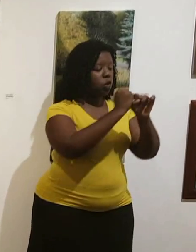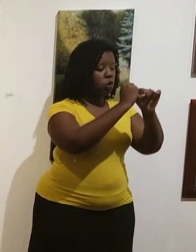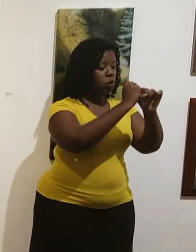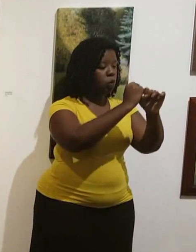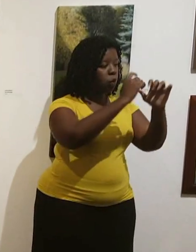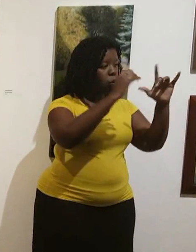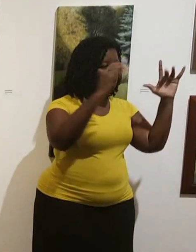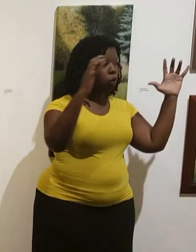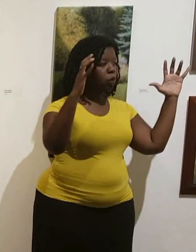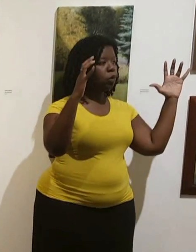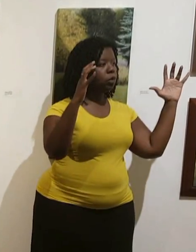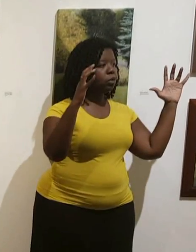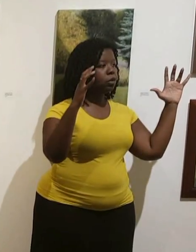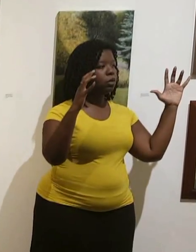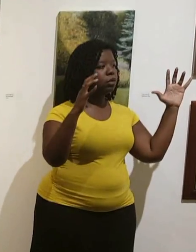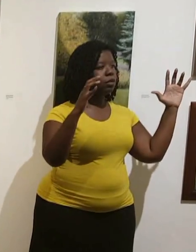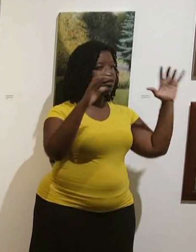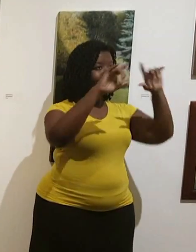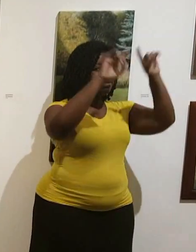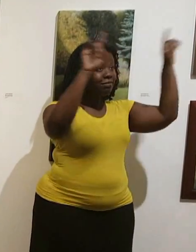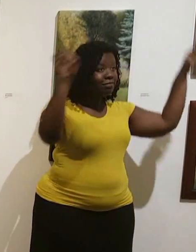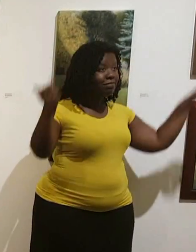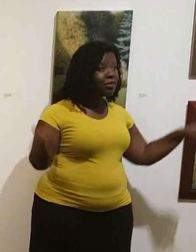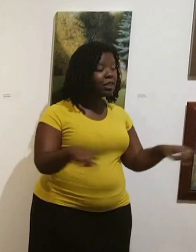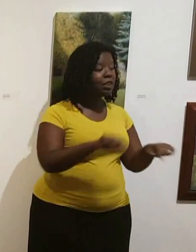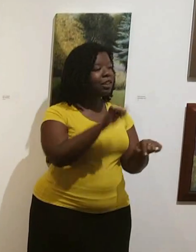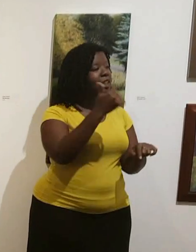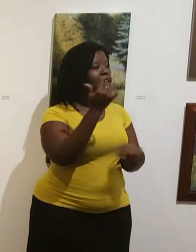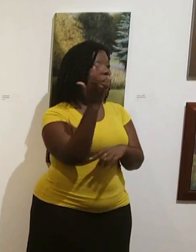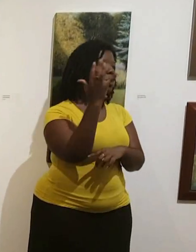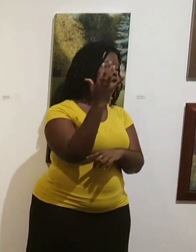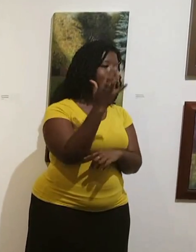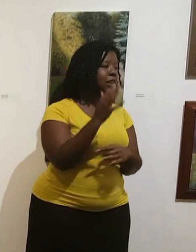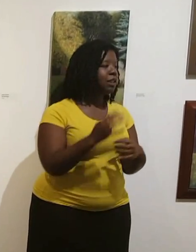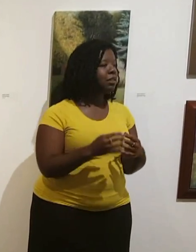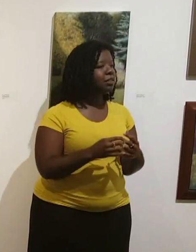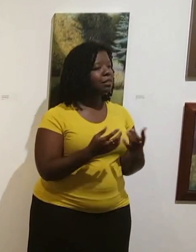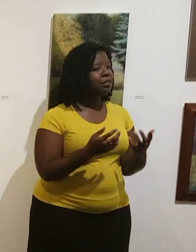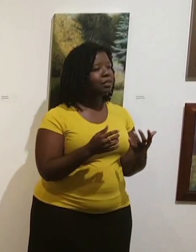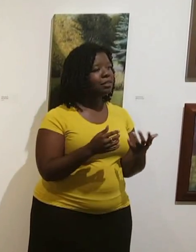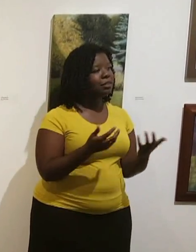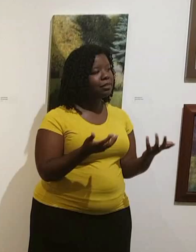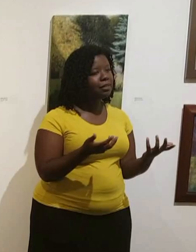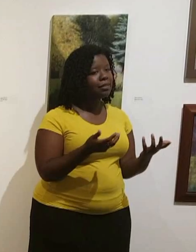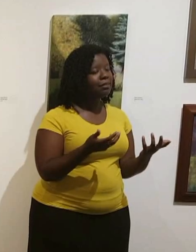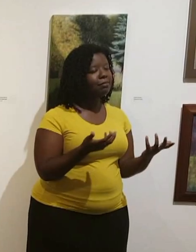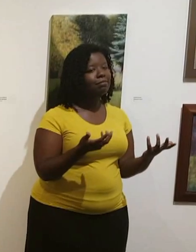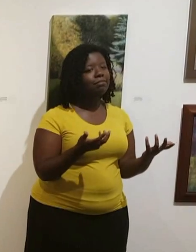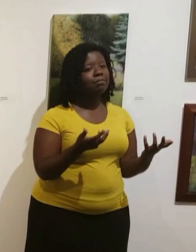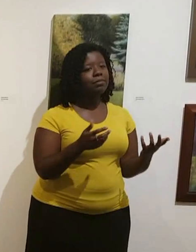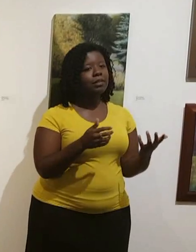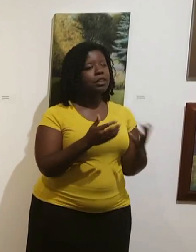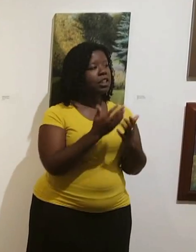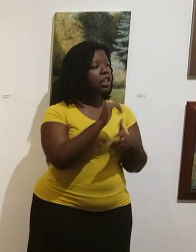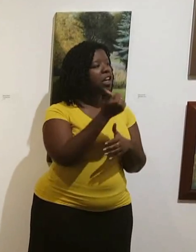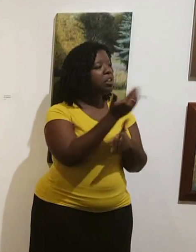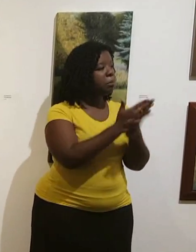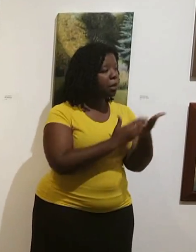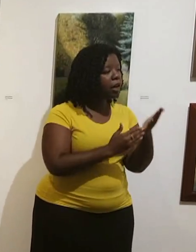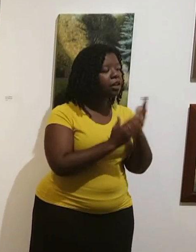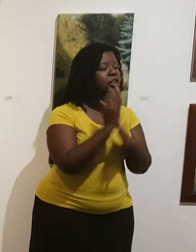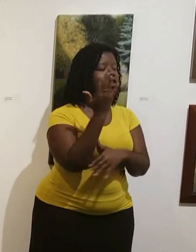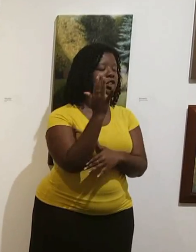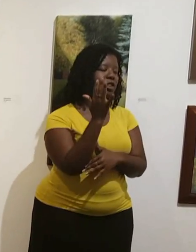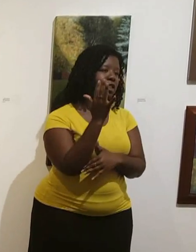leave out the context, you leave out the other trees, the other bushes, the rest of the tree, then you begin